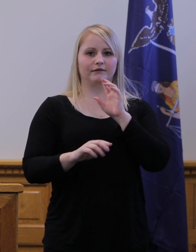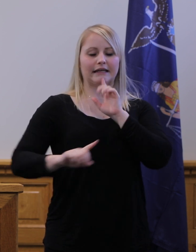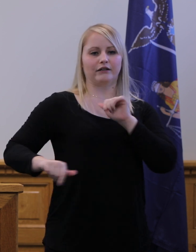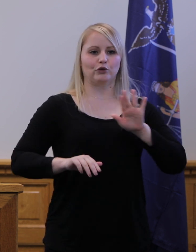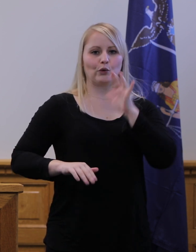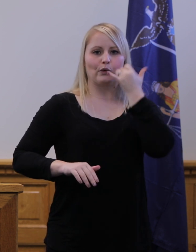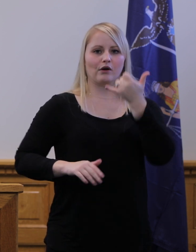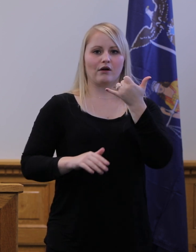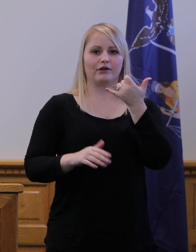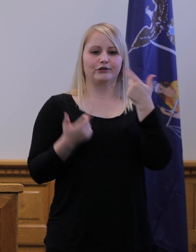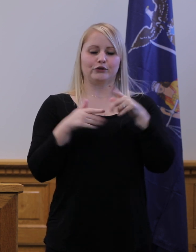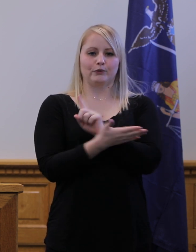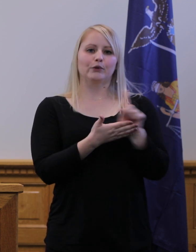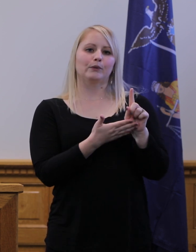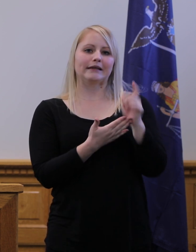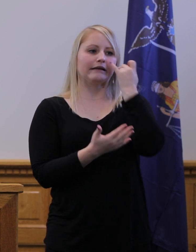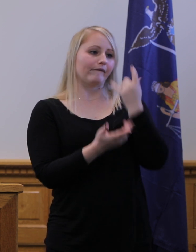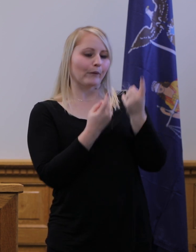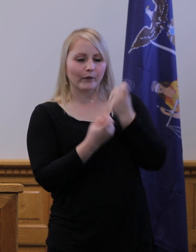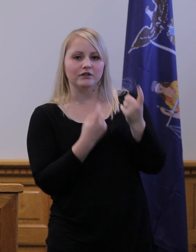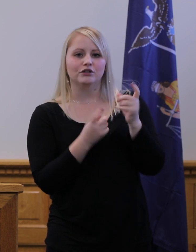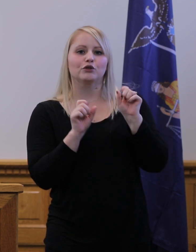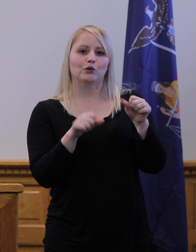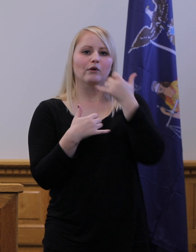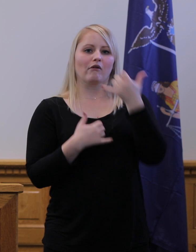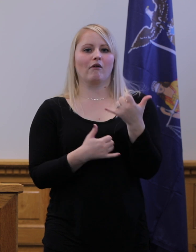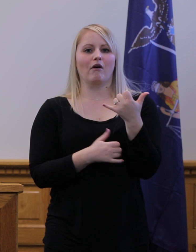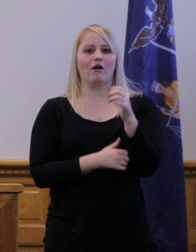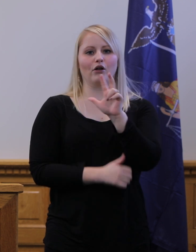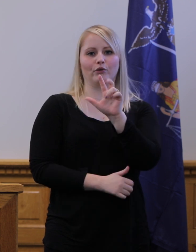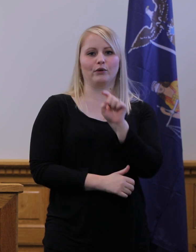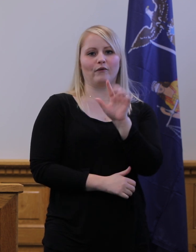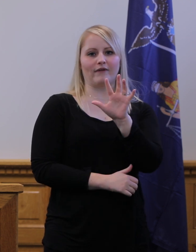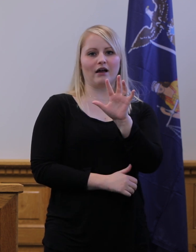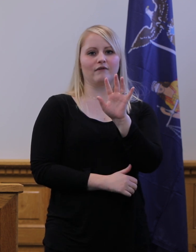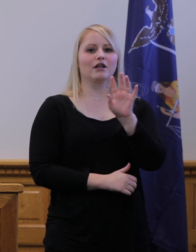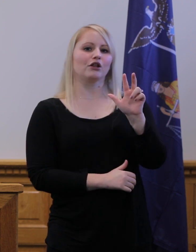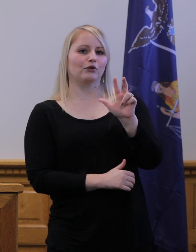on weekdays. Anyone with questions can call the hotline at